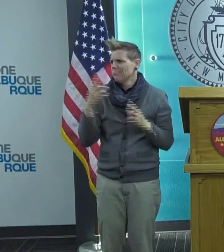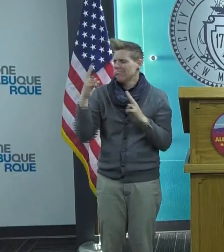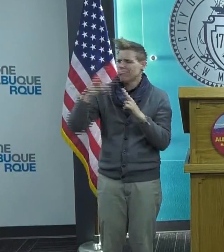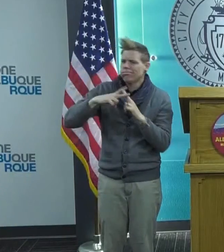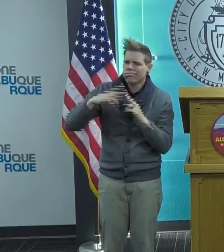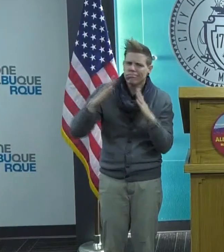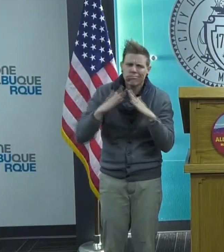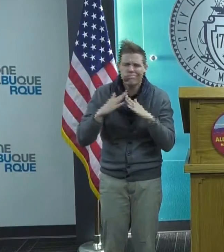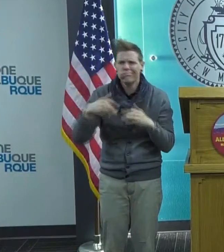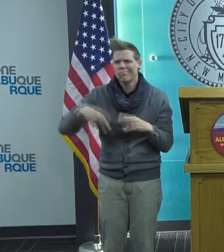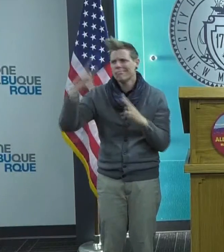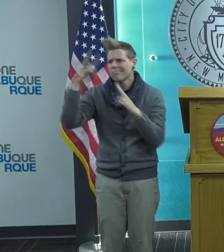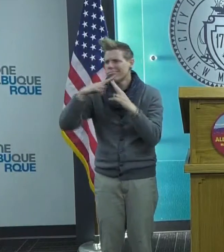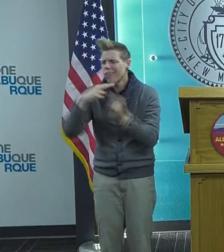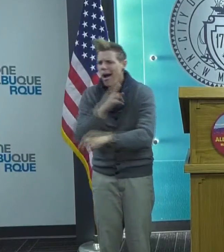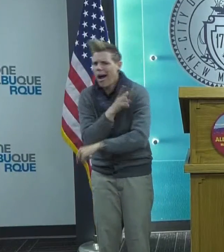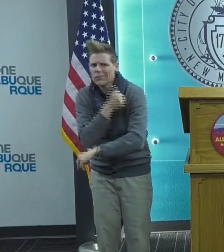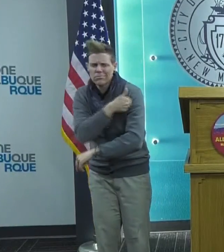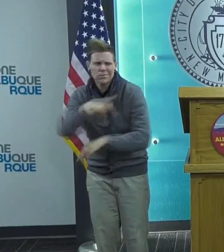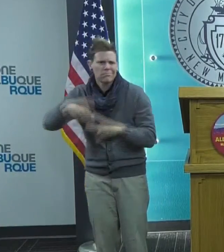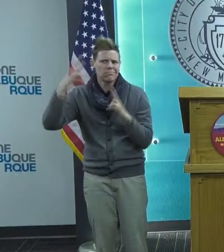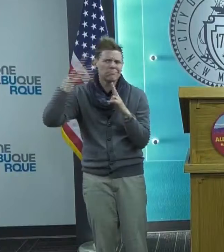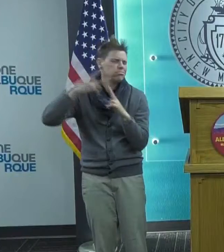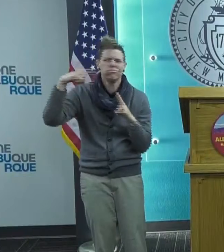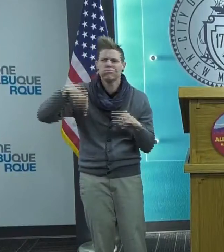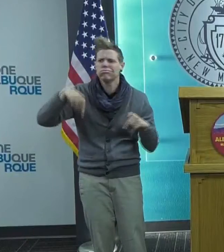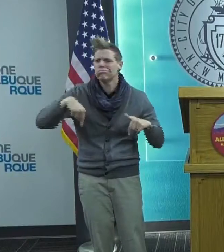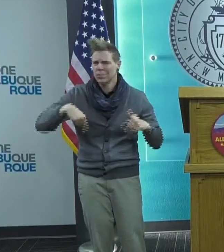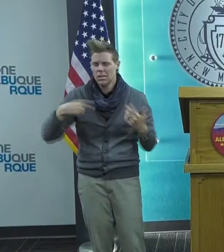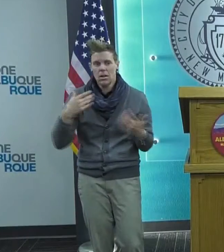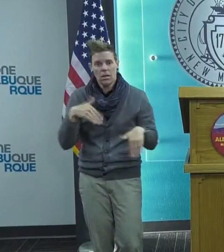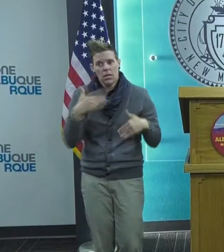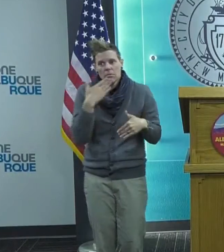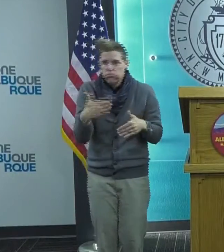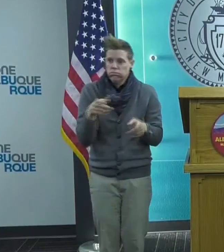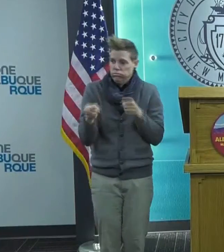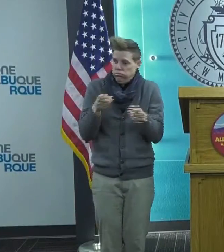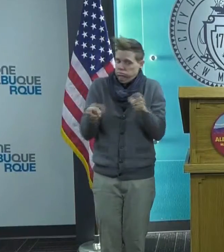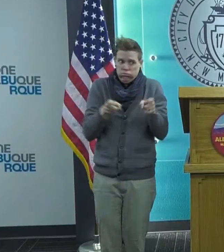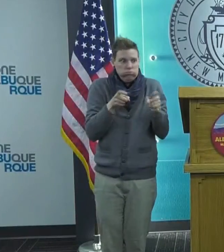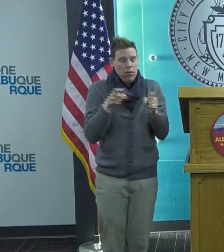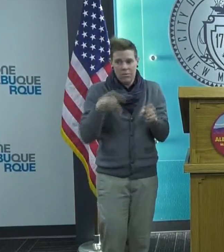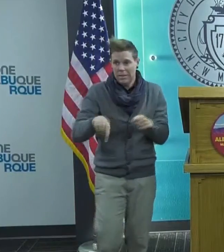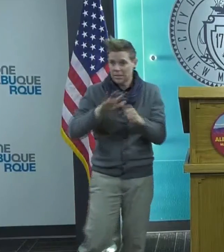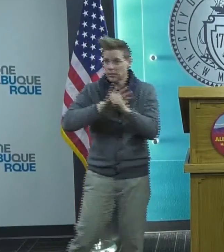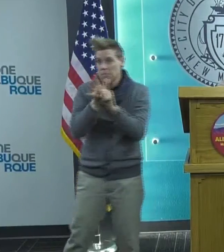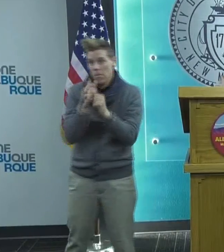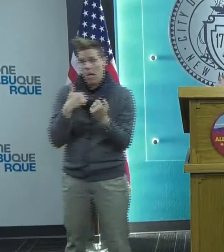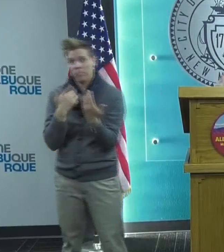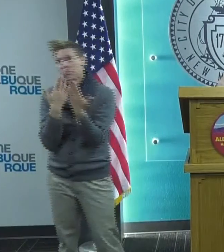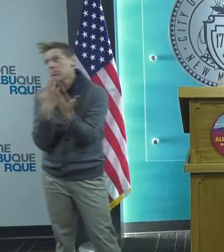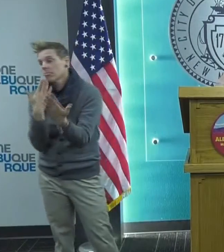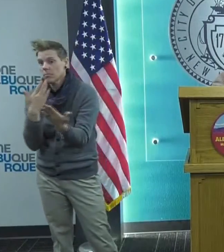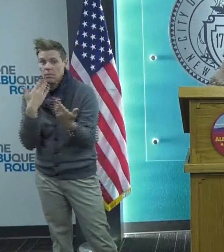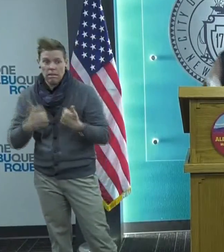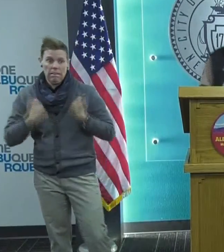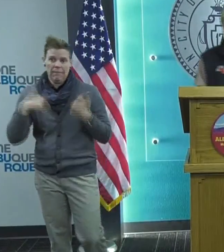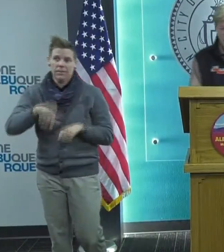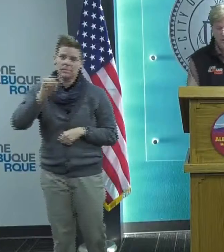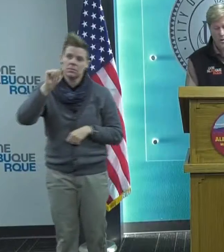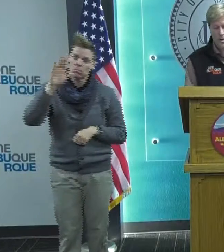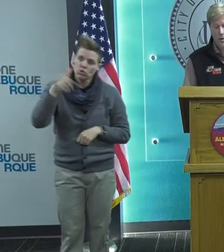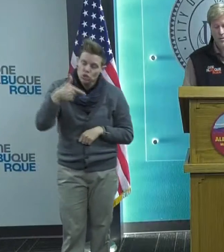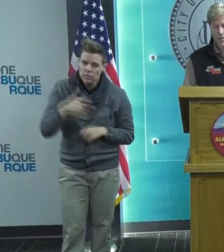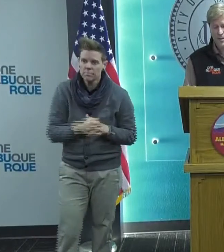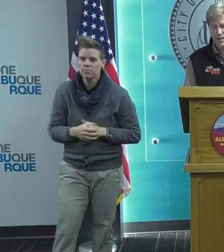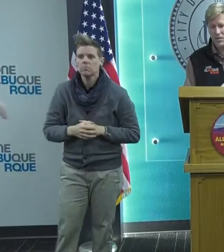in dealing with this pandemic. So I am grateful that we live in Albuquerque. So I think with that, what we will do is